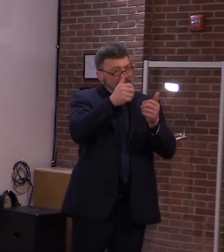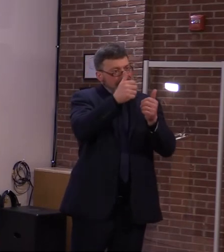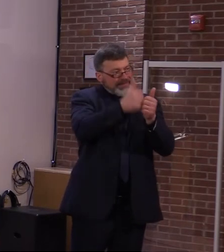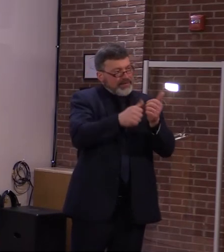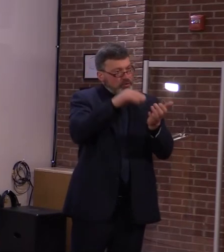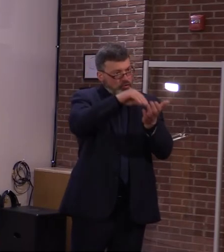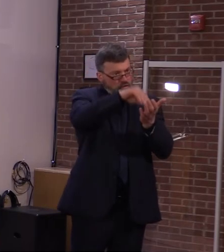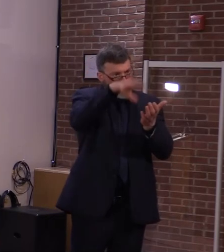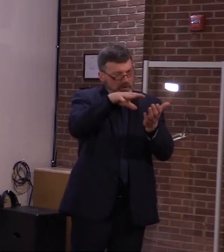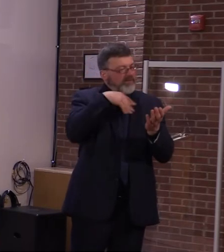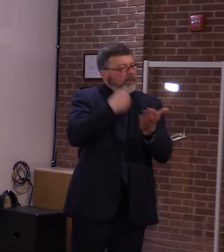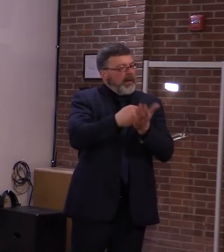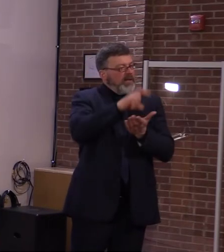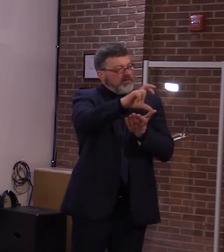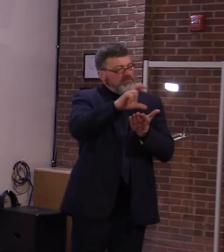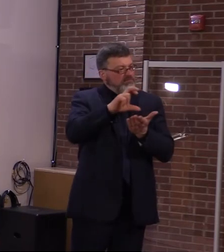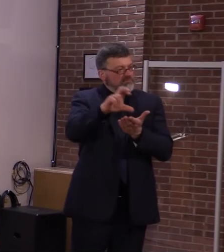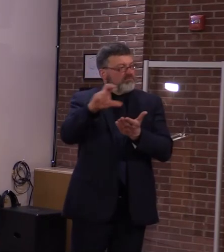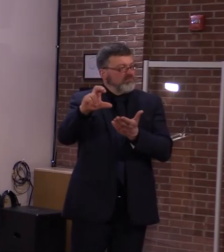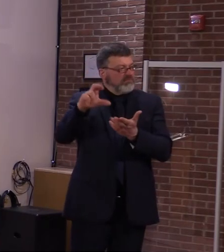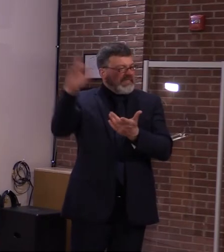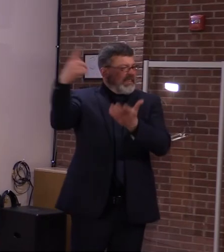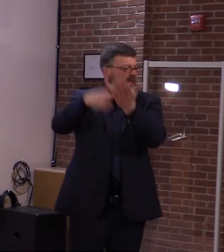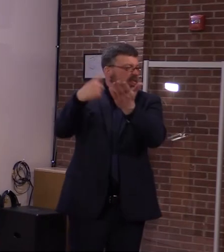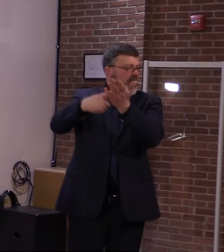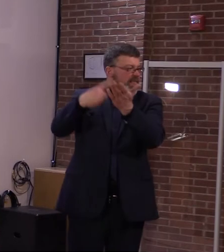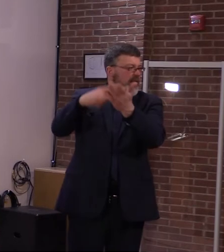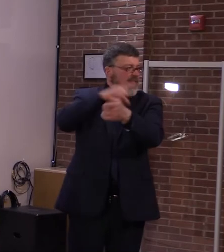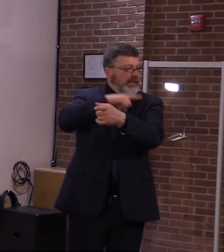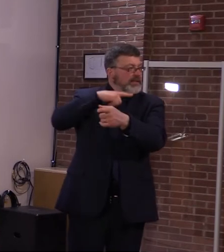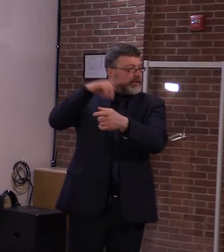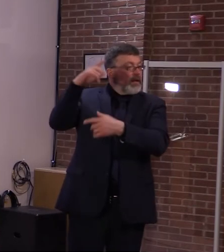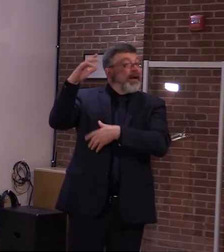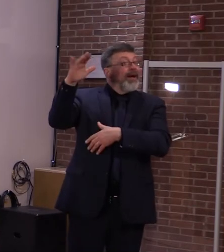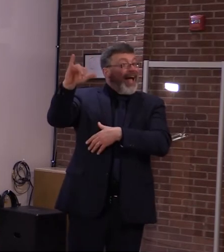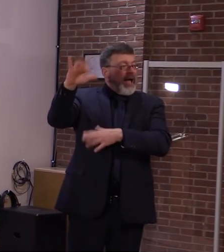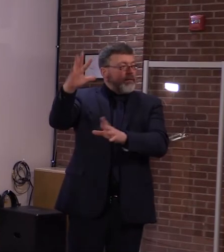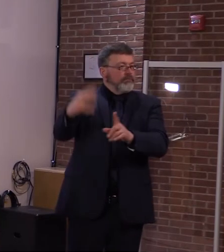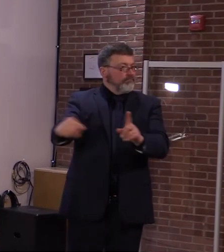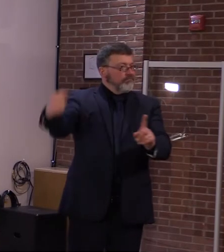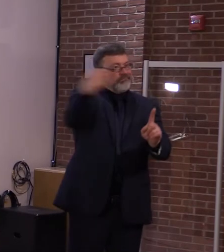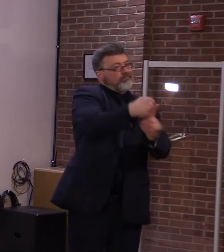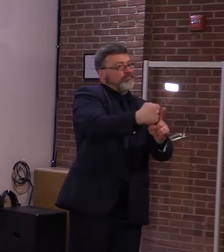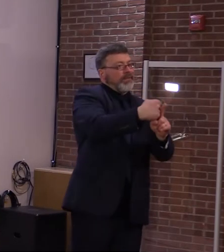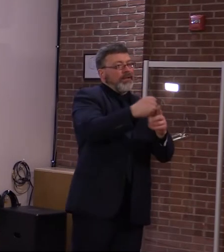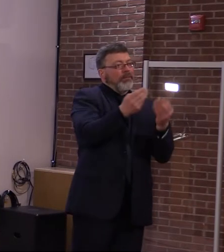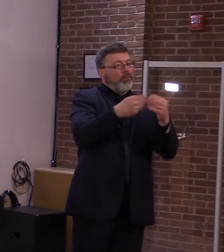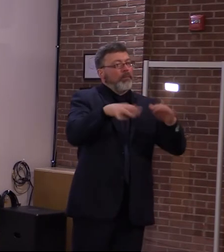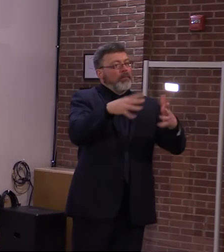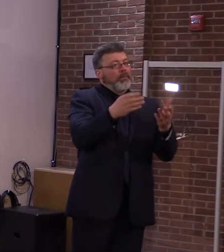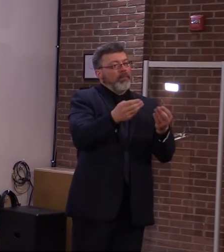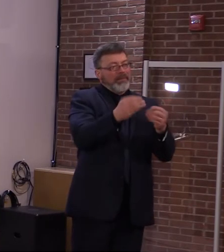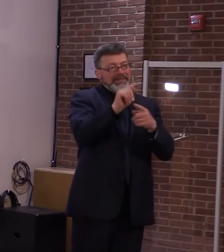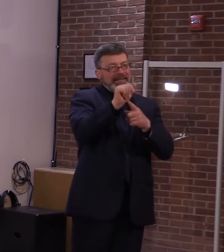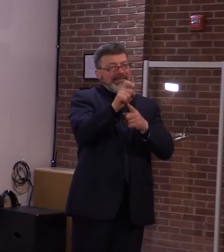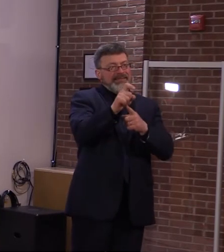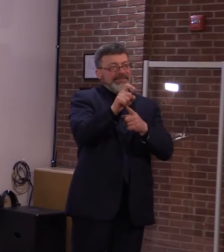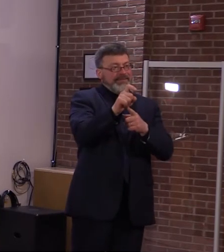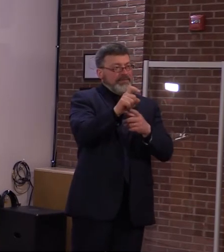legislature decides is going to come to your desk, what do you think is the right approach to putting those new weights in place? Yeah, you know, this